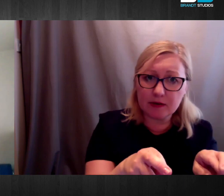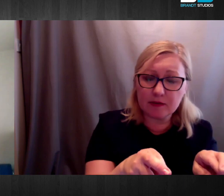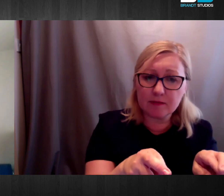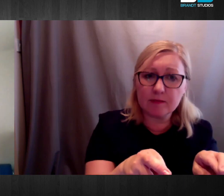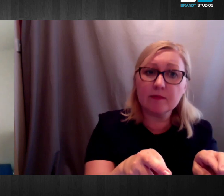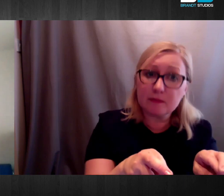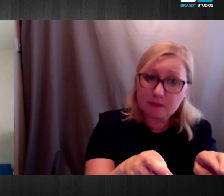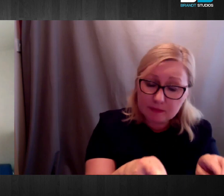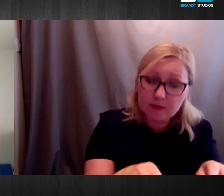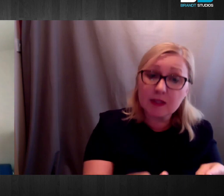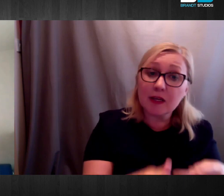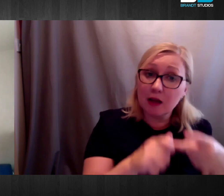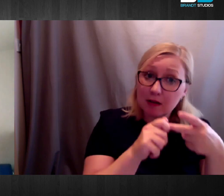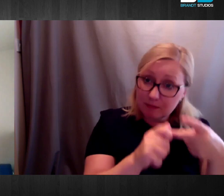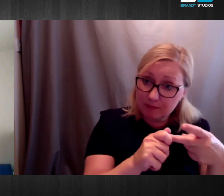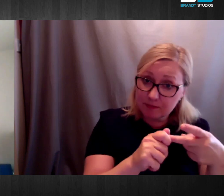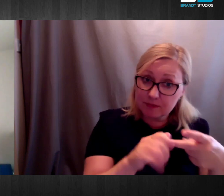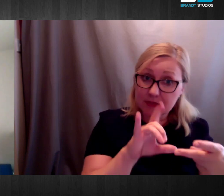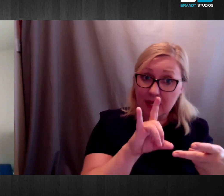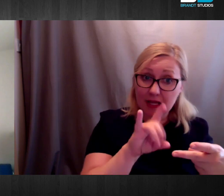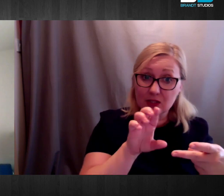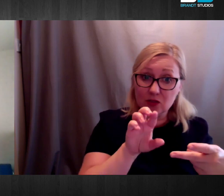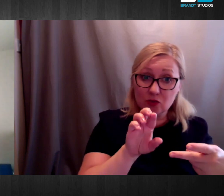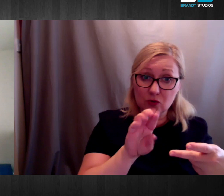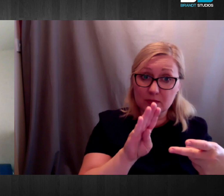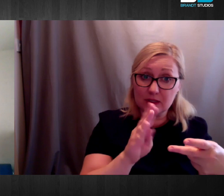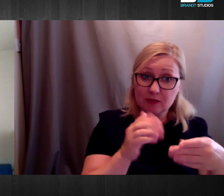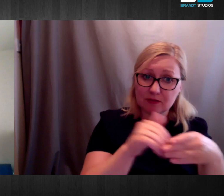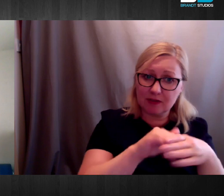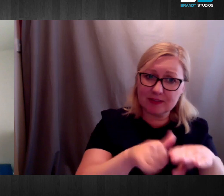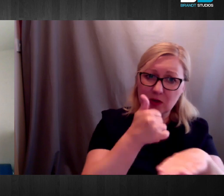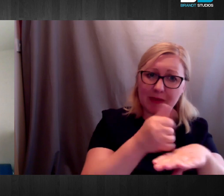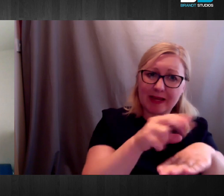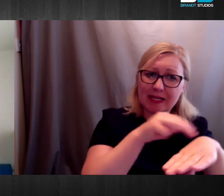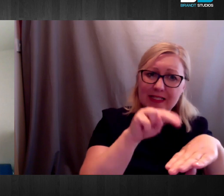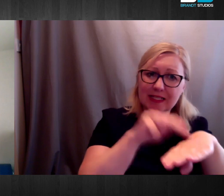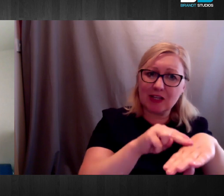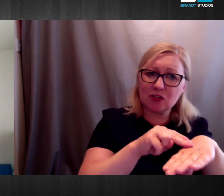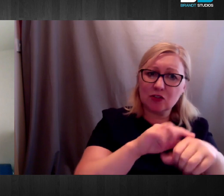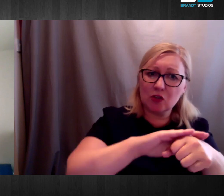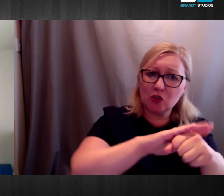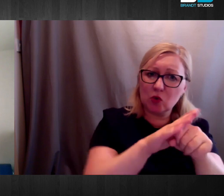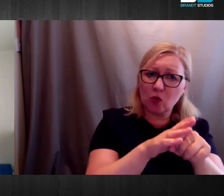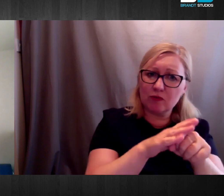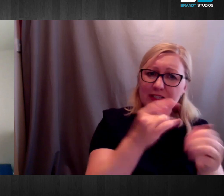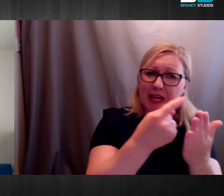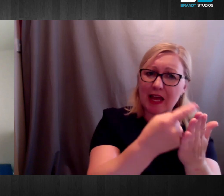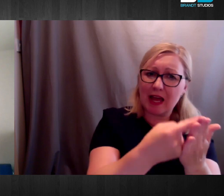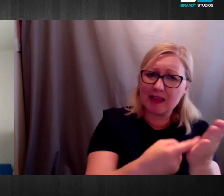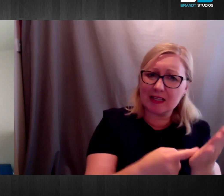up that COVID ethics committee that has been mentioned already. We